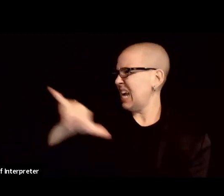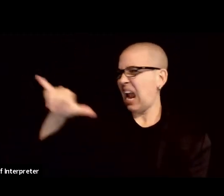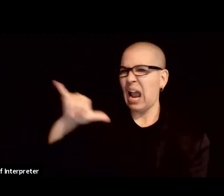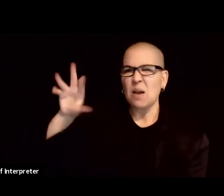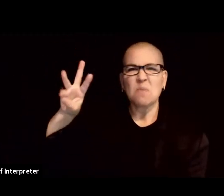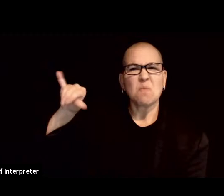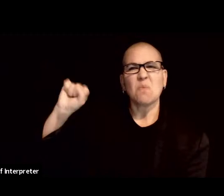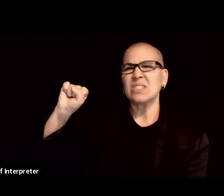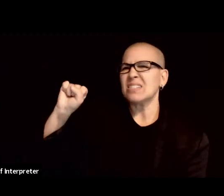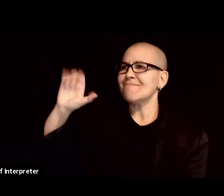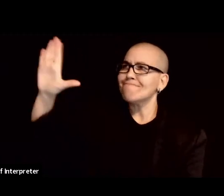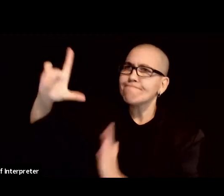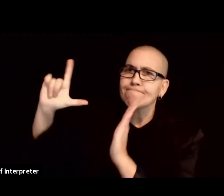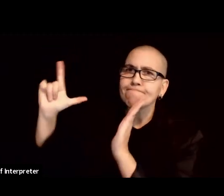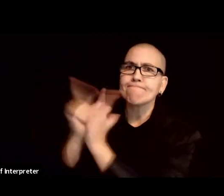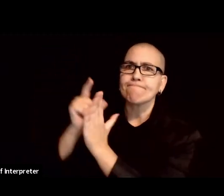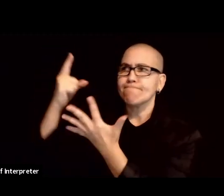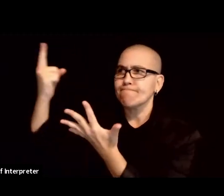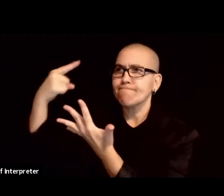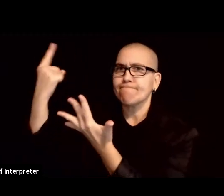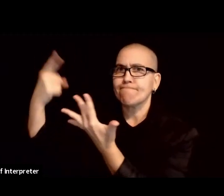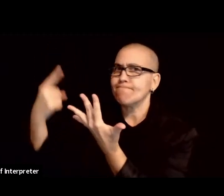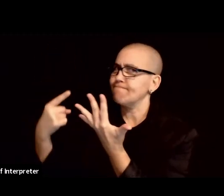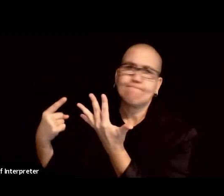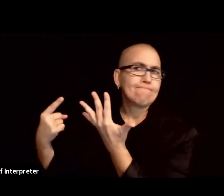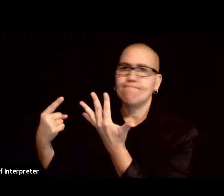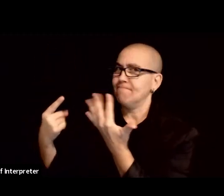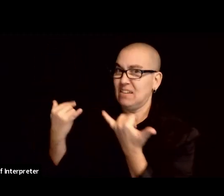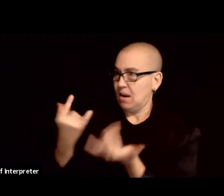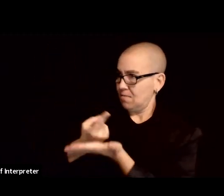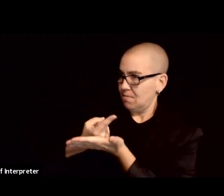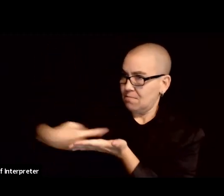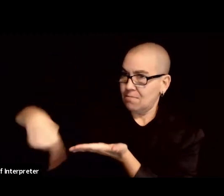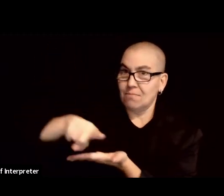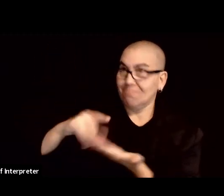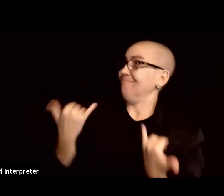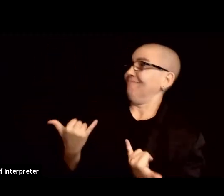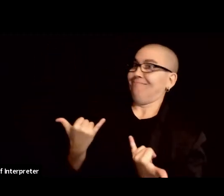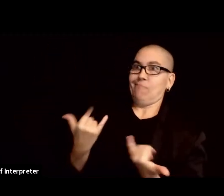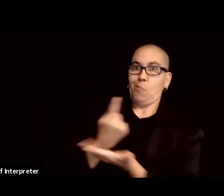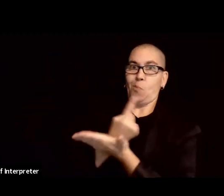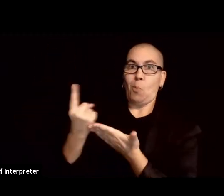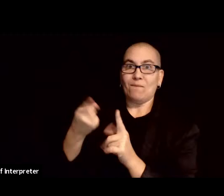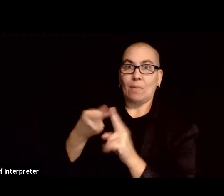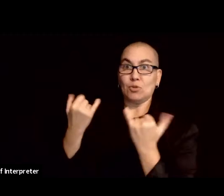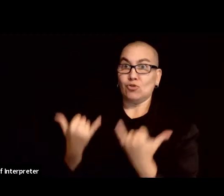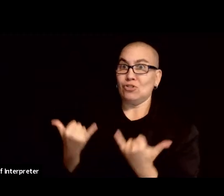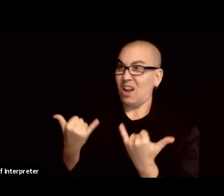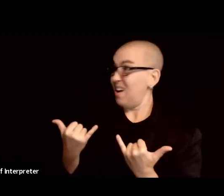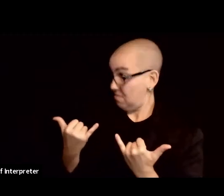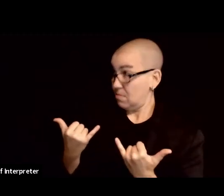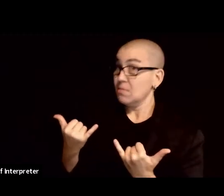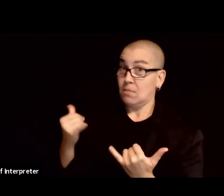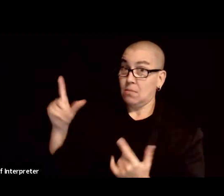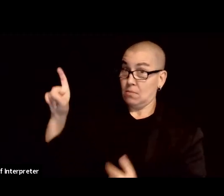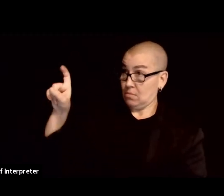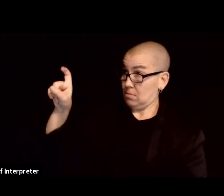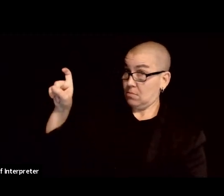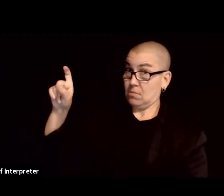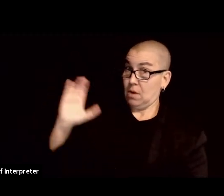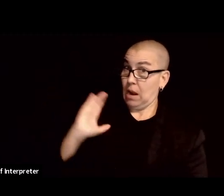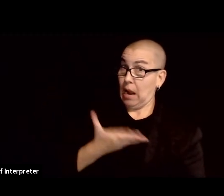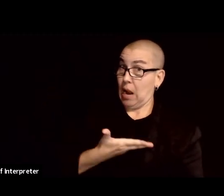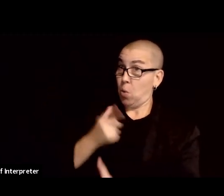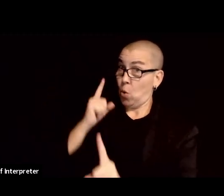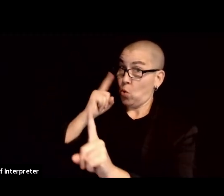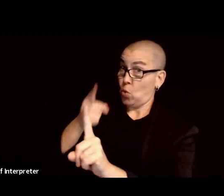week later, is that still a goal? Later last week, you said we're starting to see a lot more similarity with our border states. I guess I'm wondering